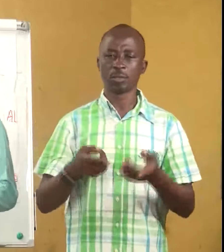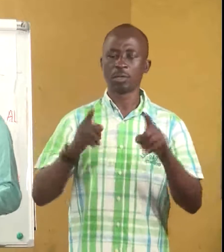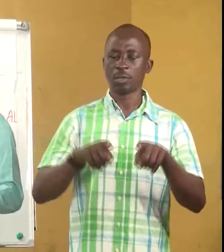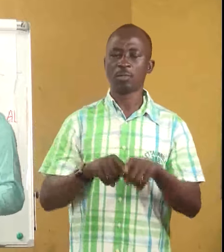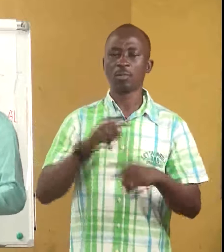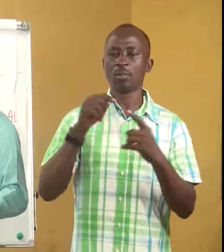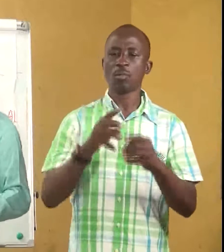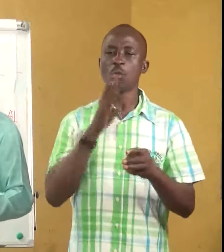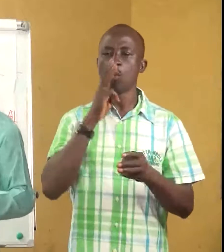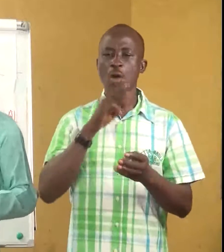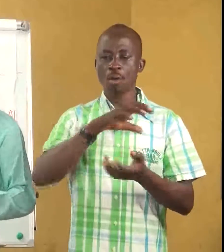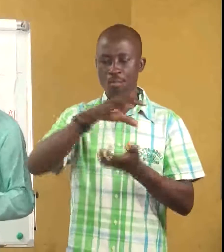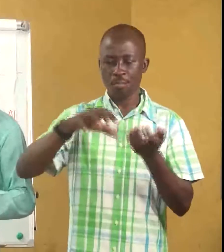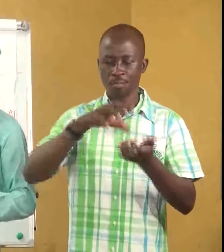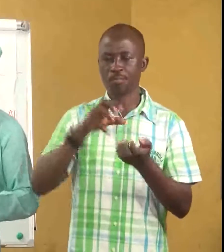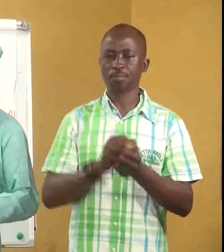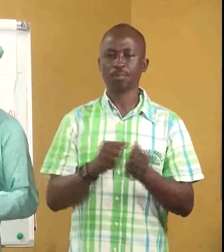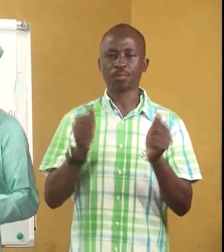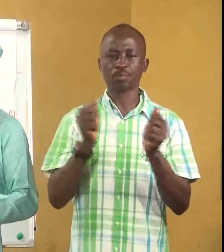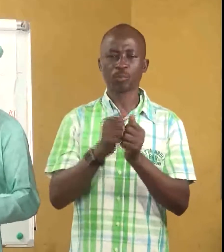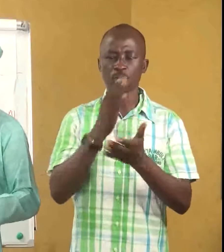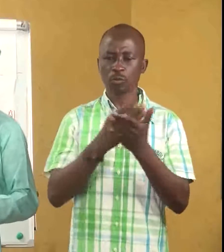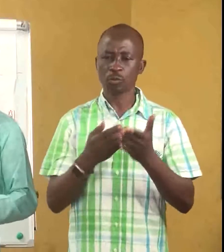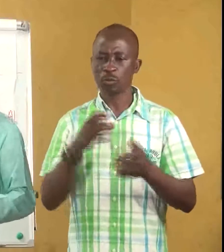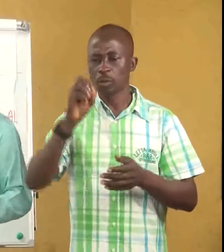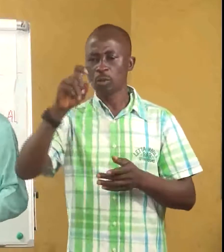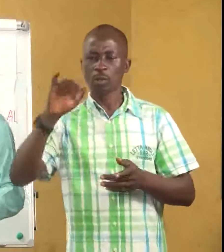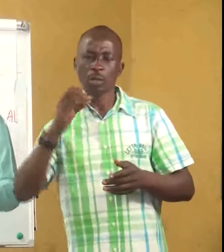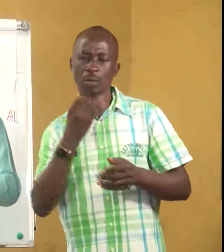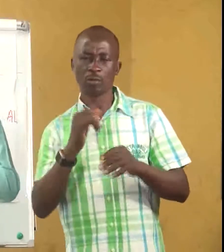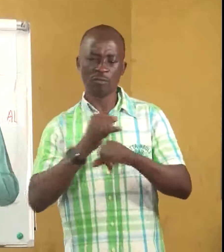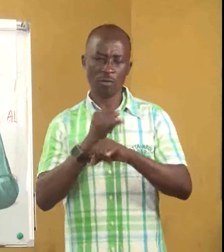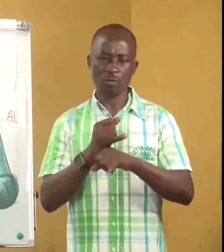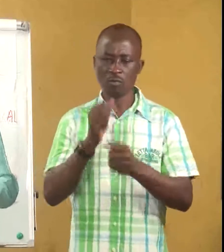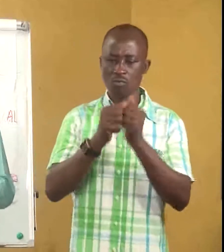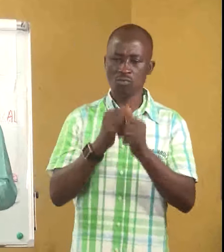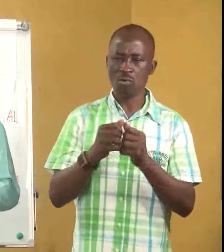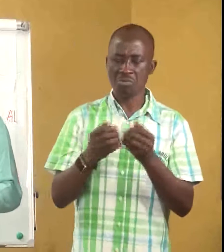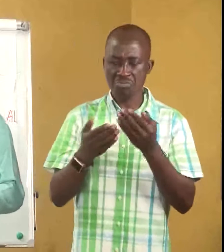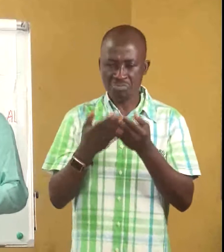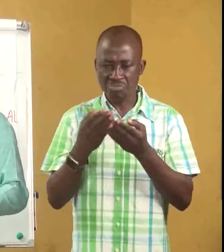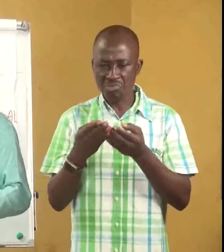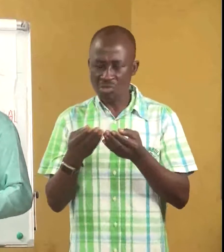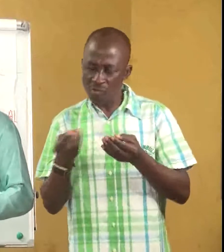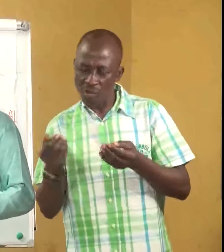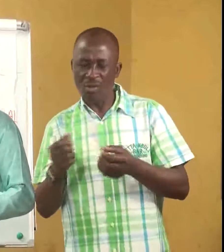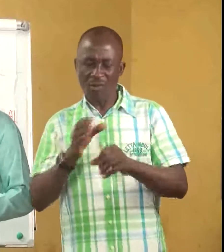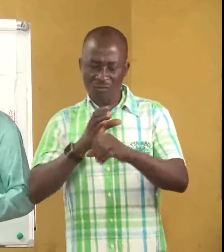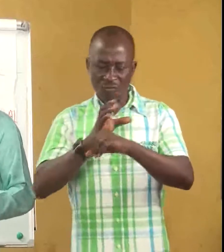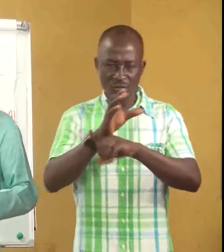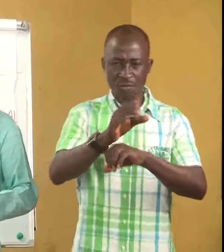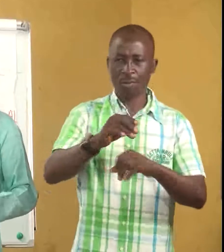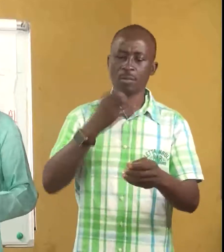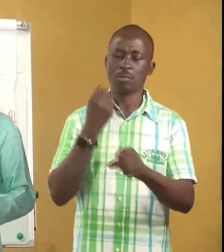occurs when water combines or binds with some oxide of iron which are easily fragmented, forcing the rock to